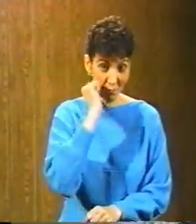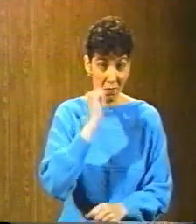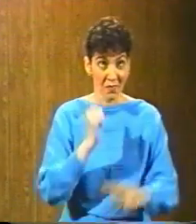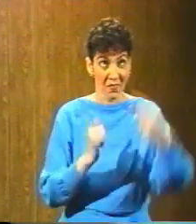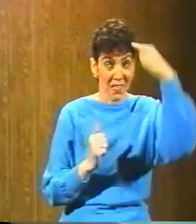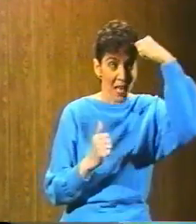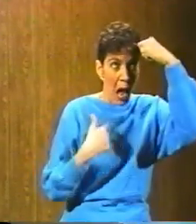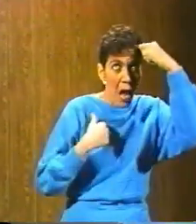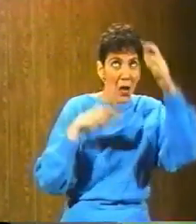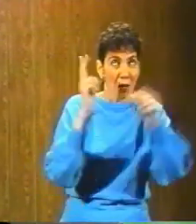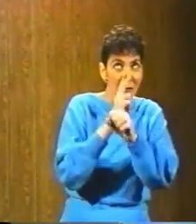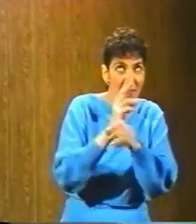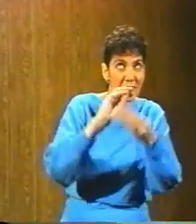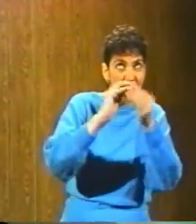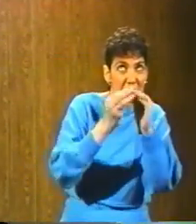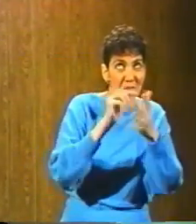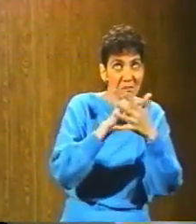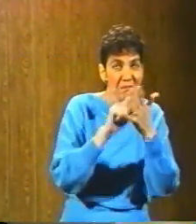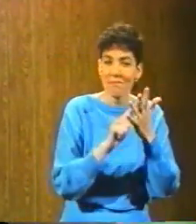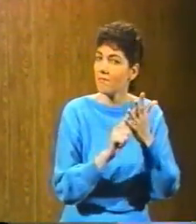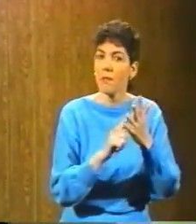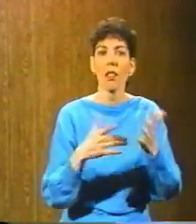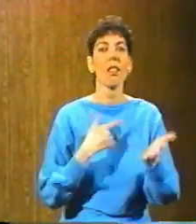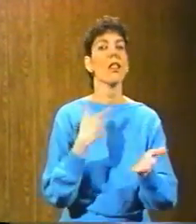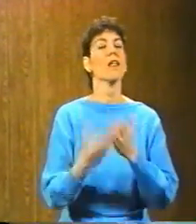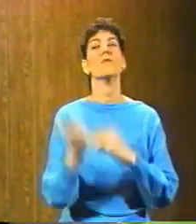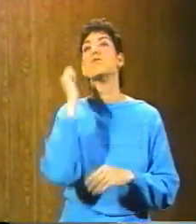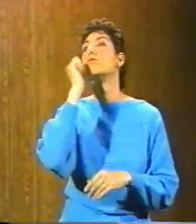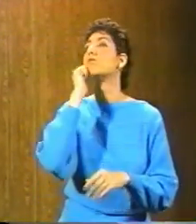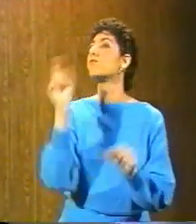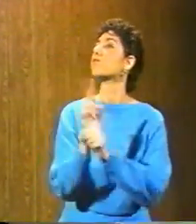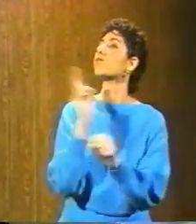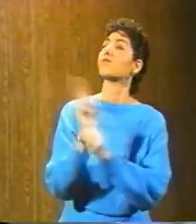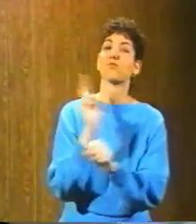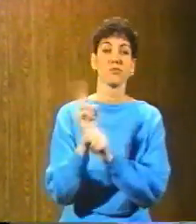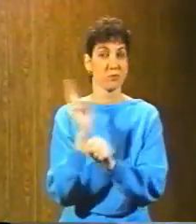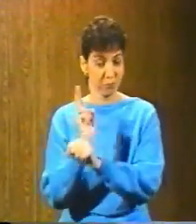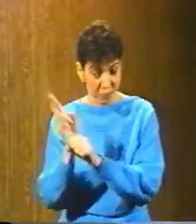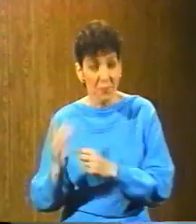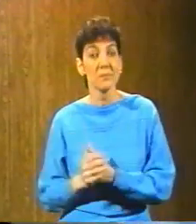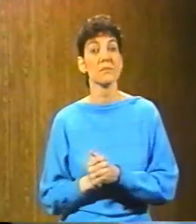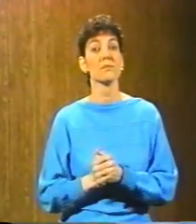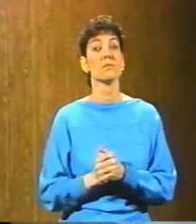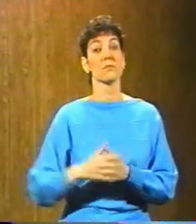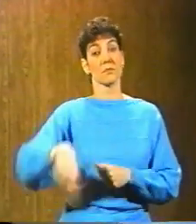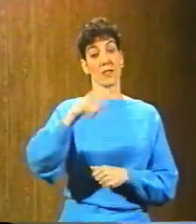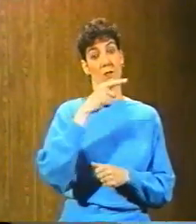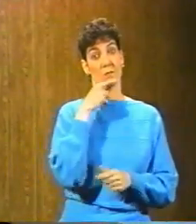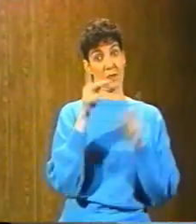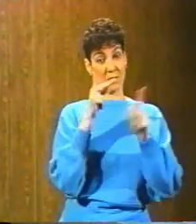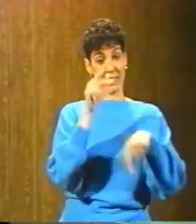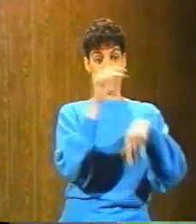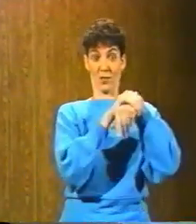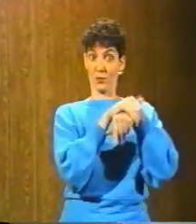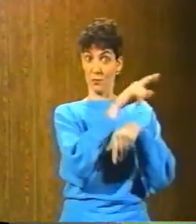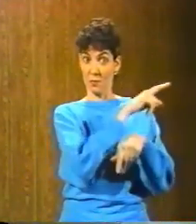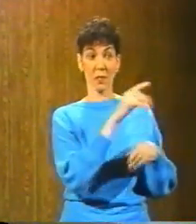them. For English speakers, learning ASL numbers may be especially challenging. There are only two